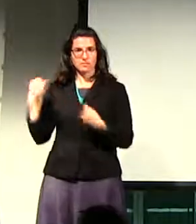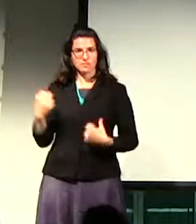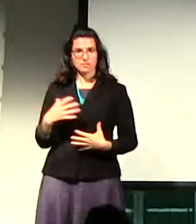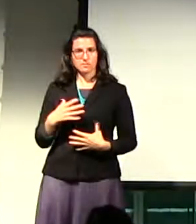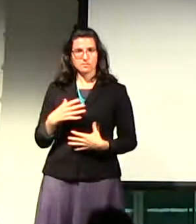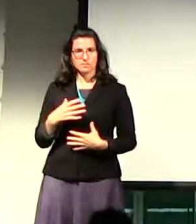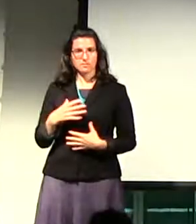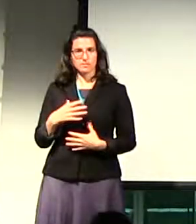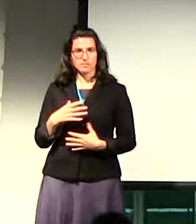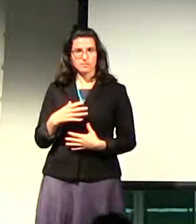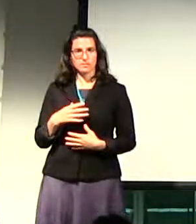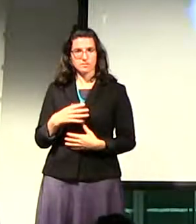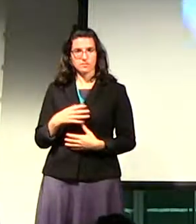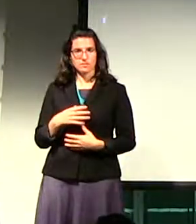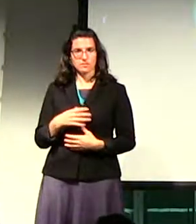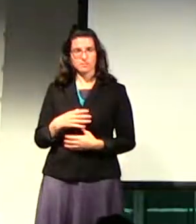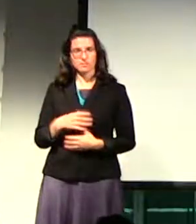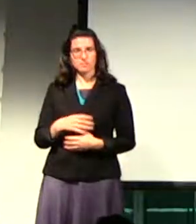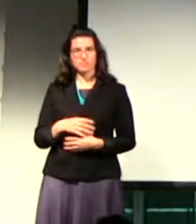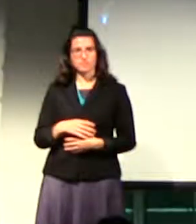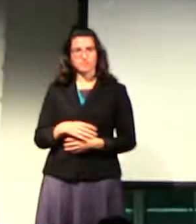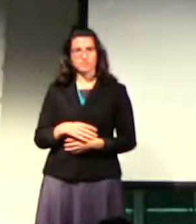leading,